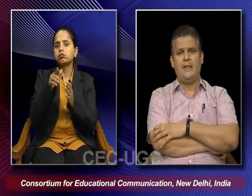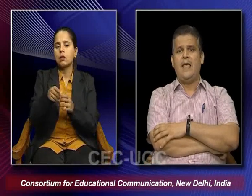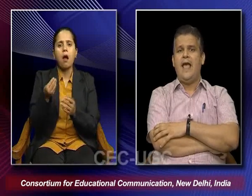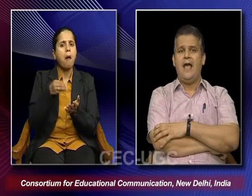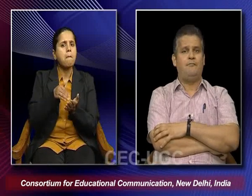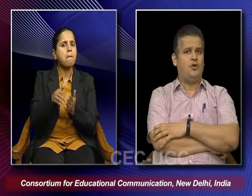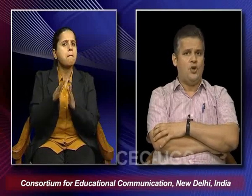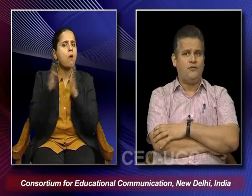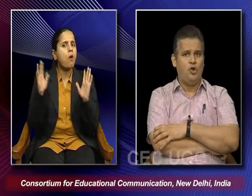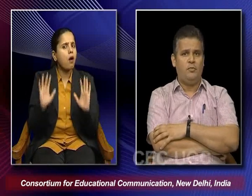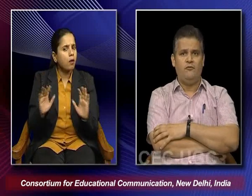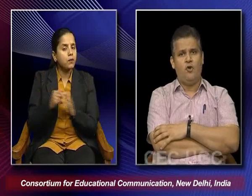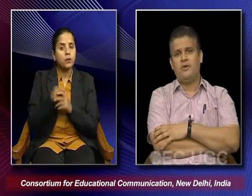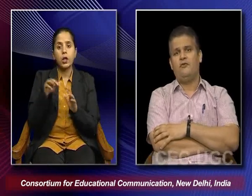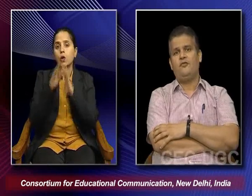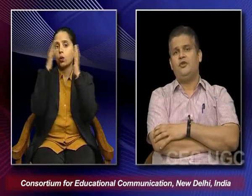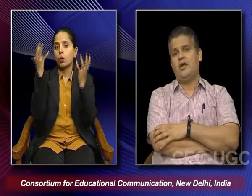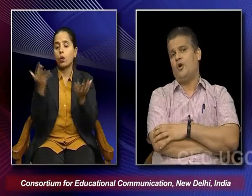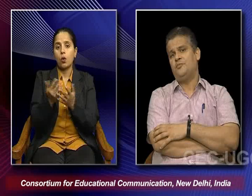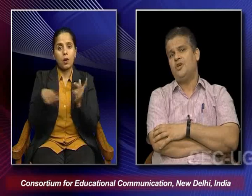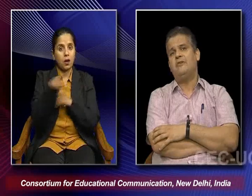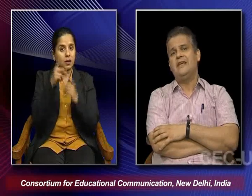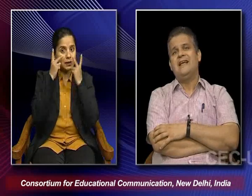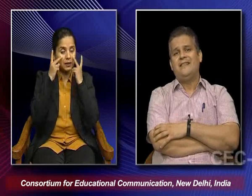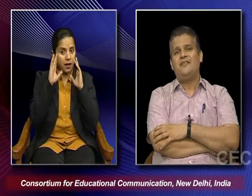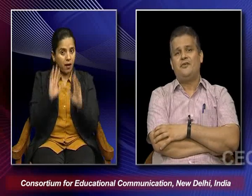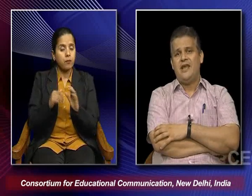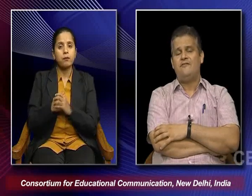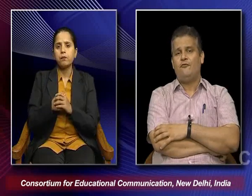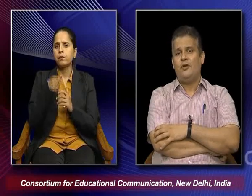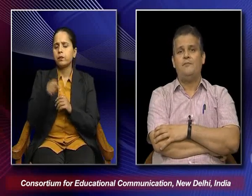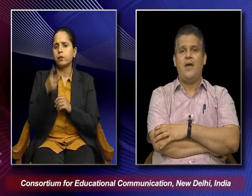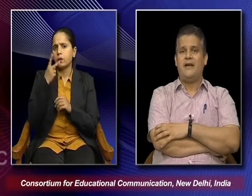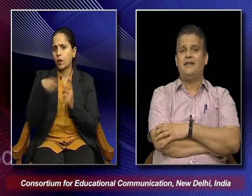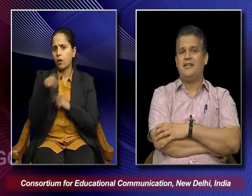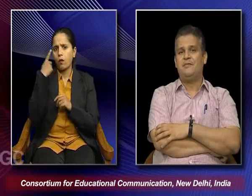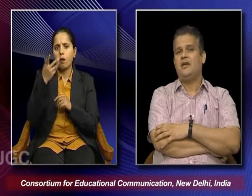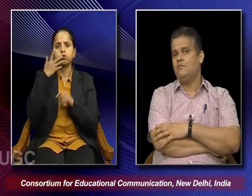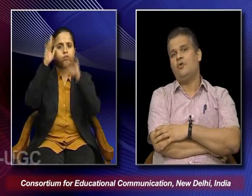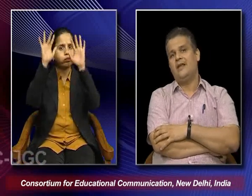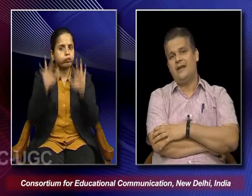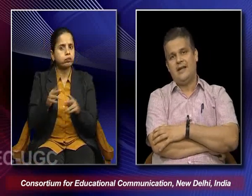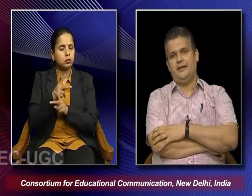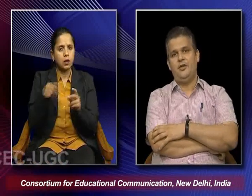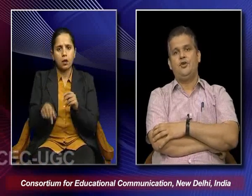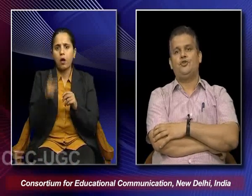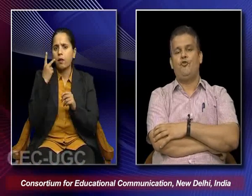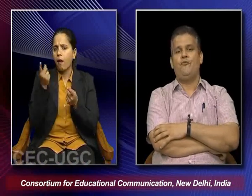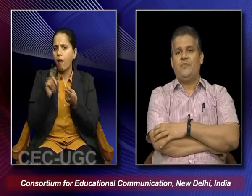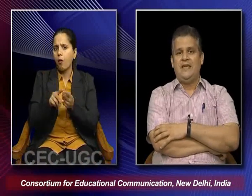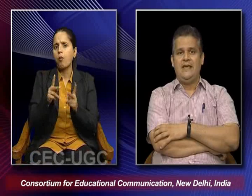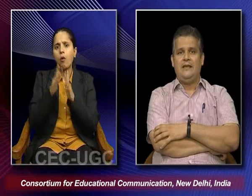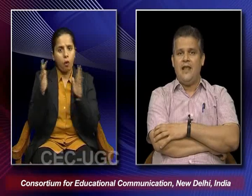frequent, and because of global warming, what we are observing that the rainfall pattern has become more erratic.